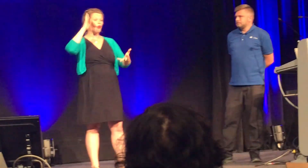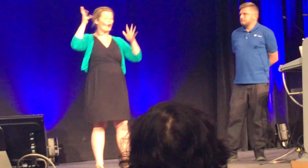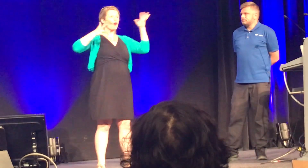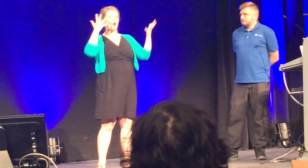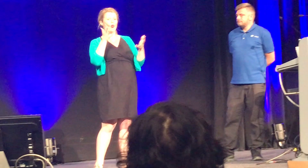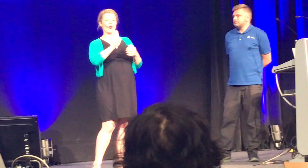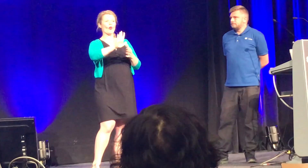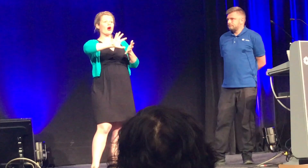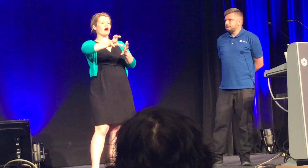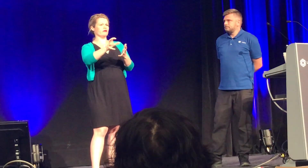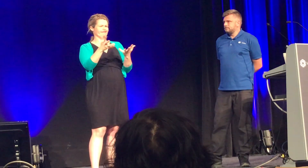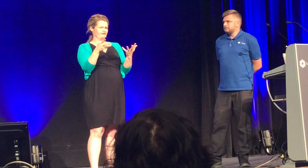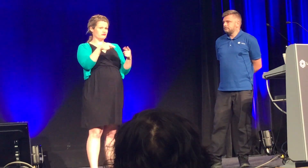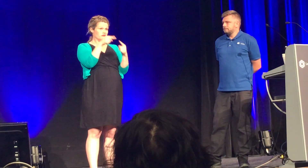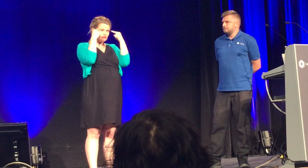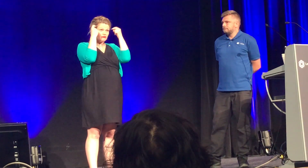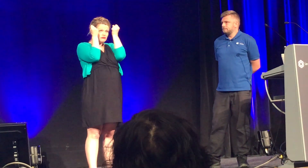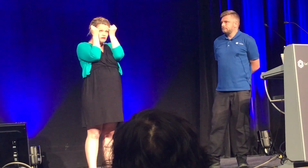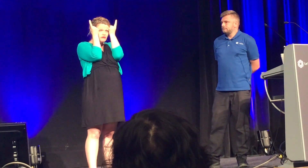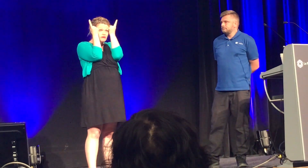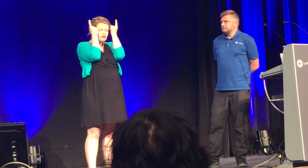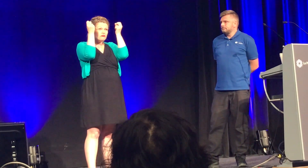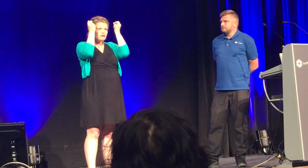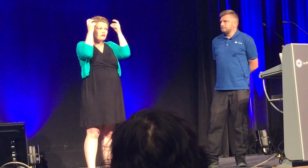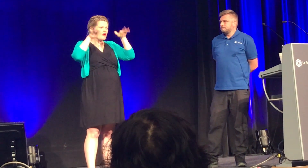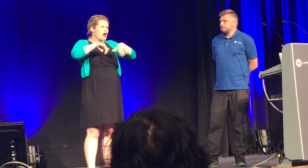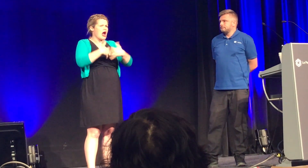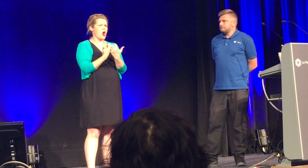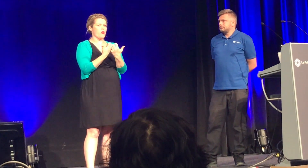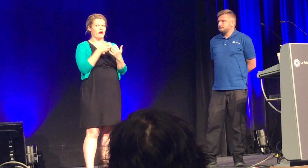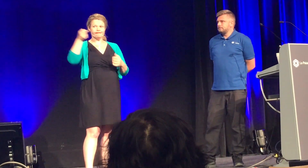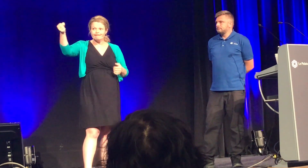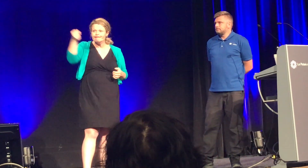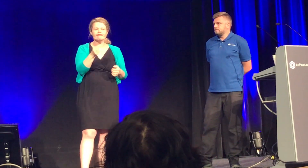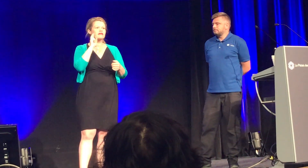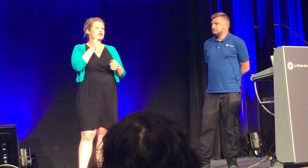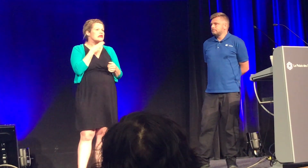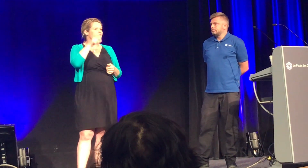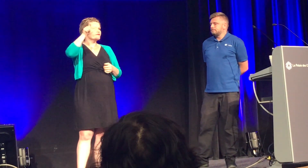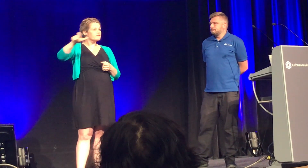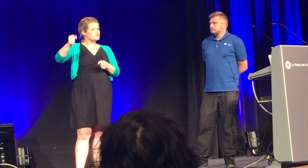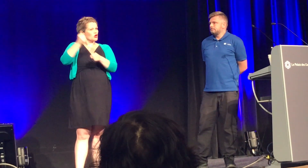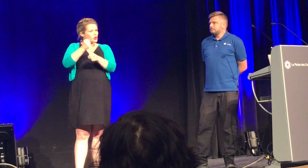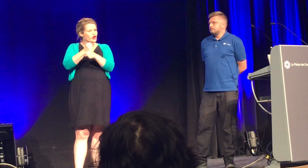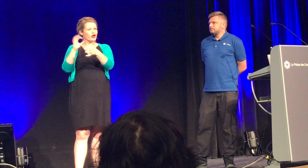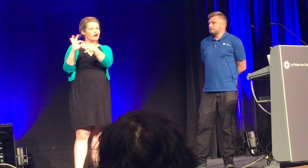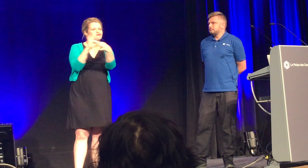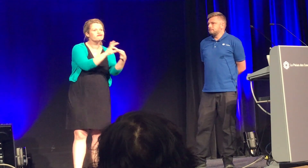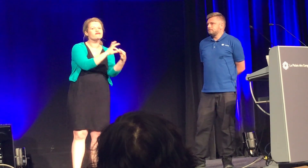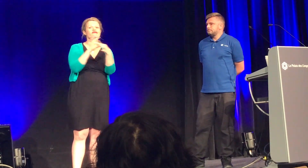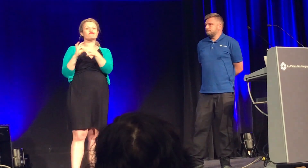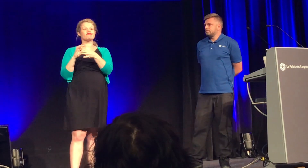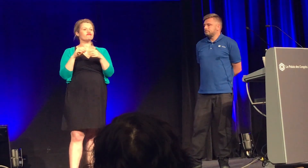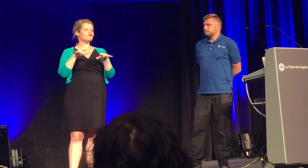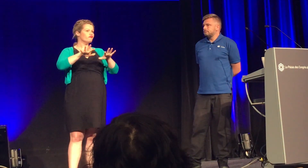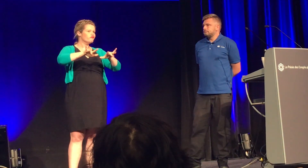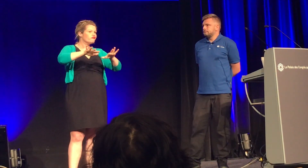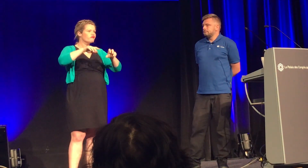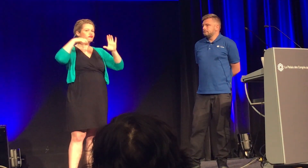And for us, we think that although it's important to recognise that the importance of the national sign languages of each country, we can work